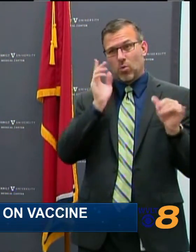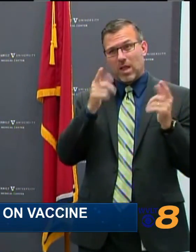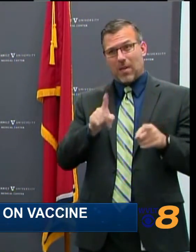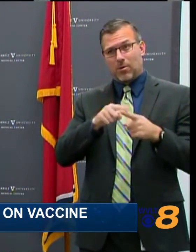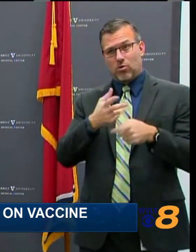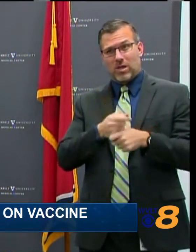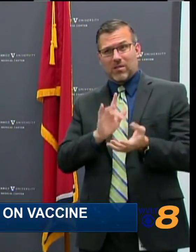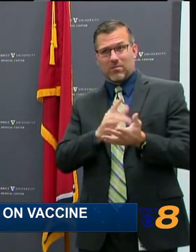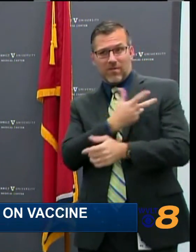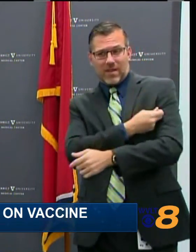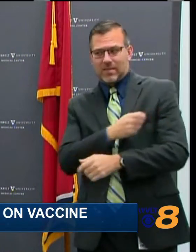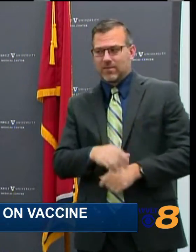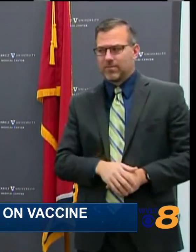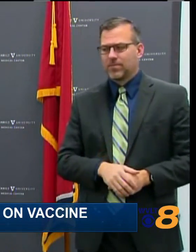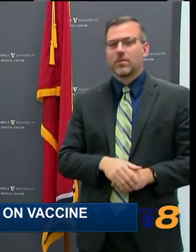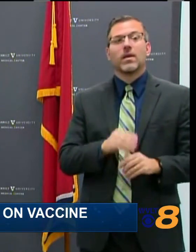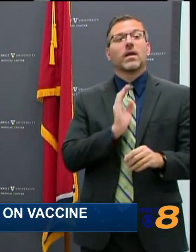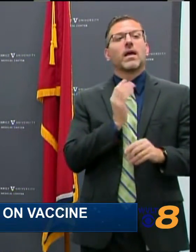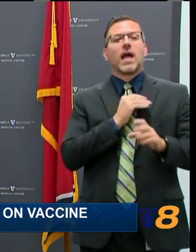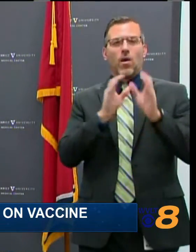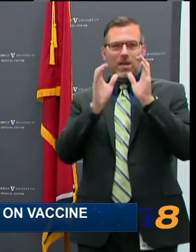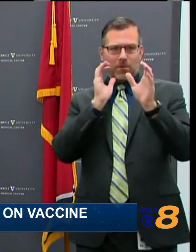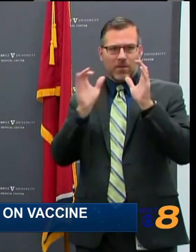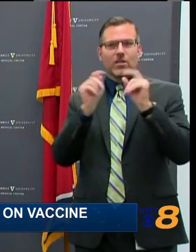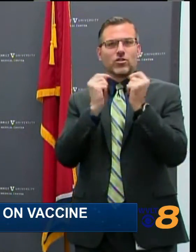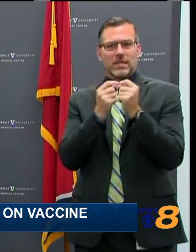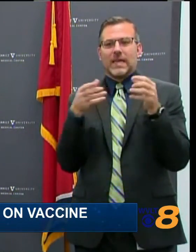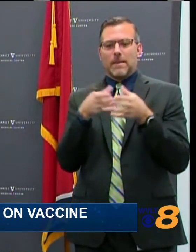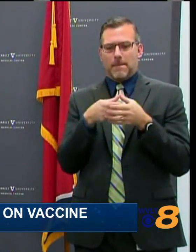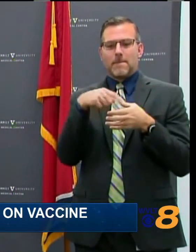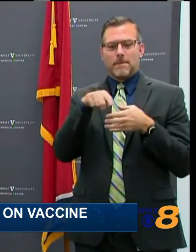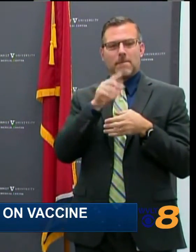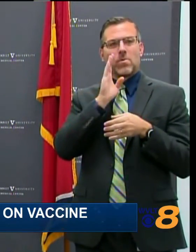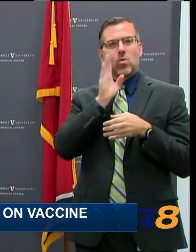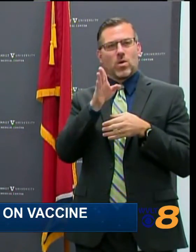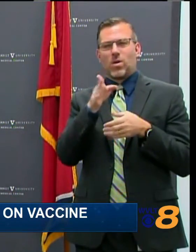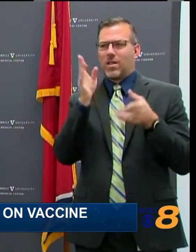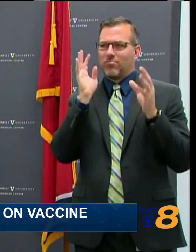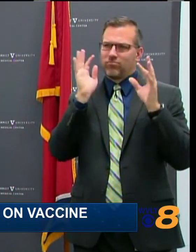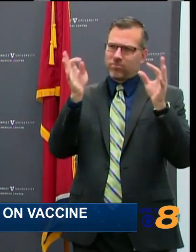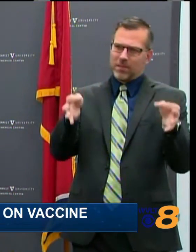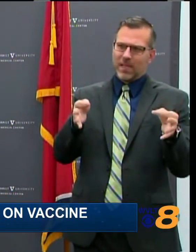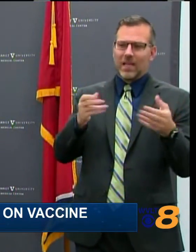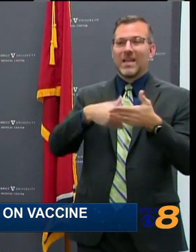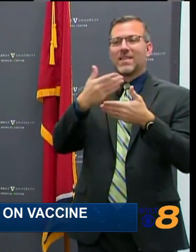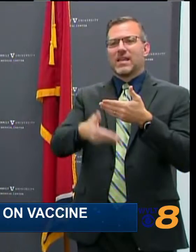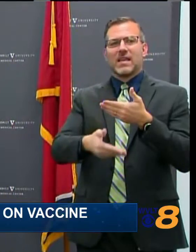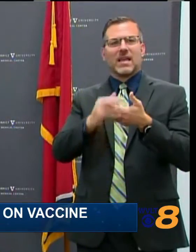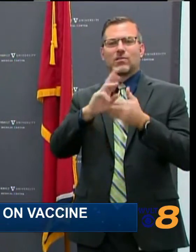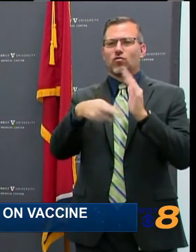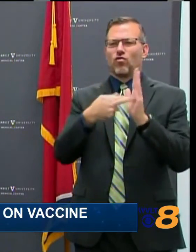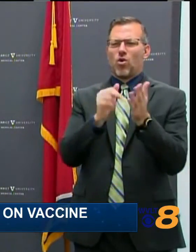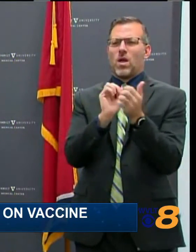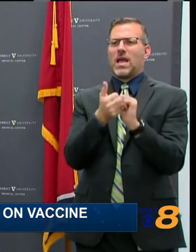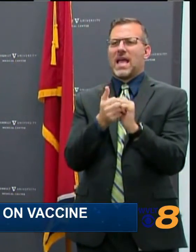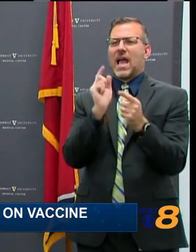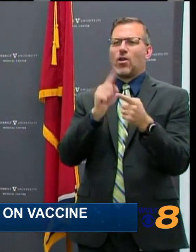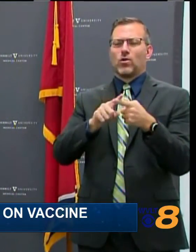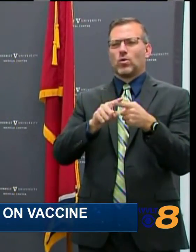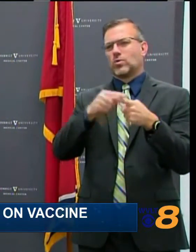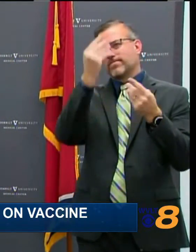So our communications team is talking about what the next role that we have in communications around vaccine.